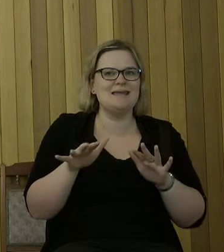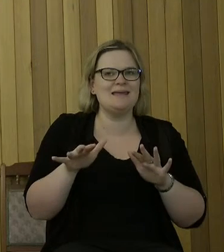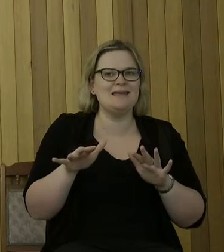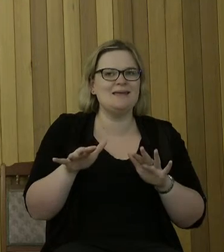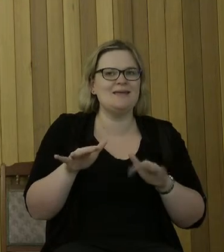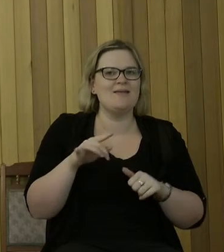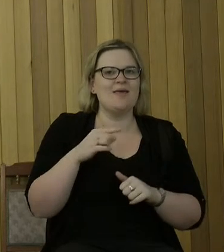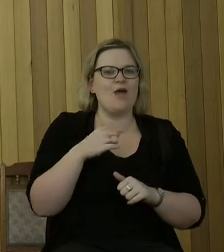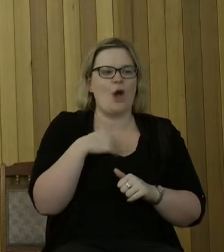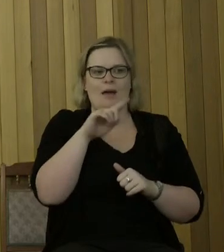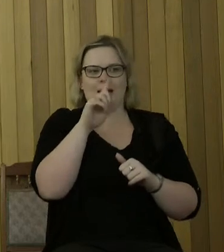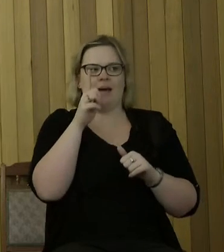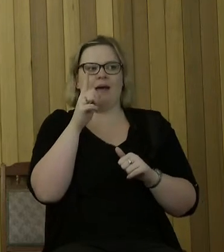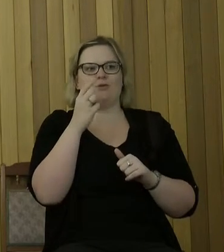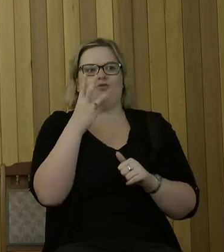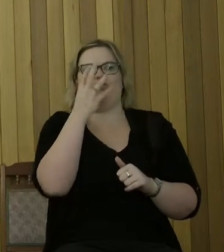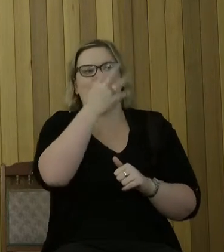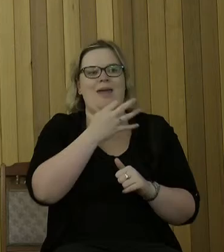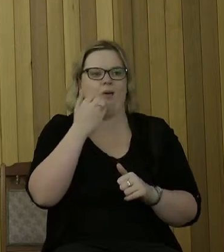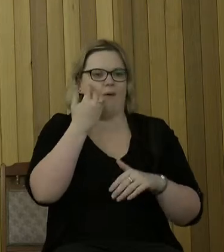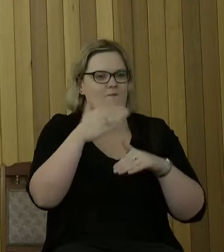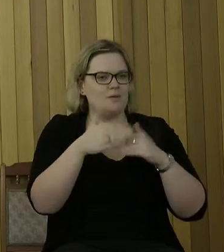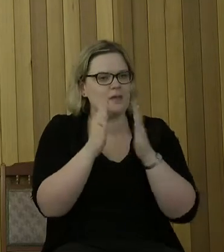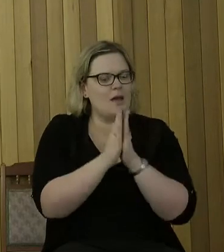daily in prayer. Wow.